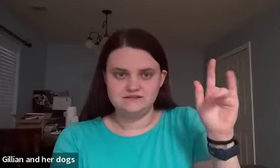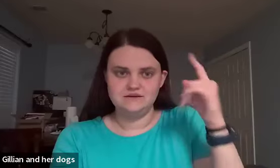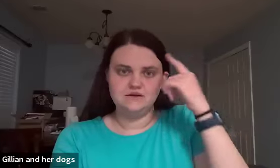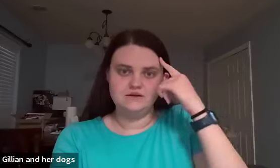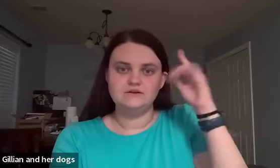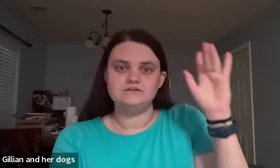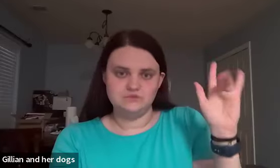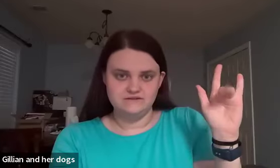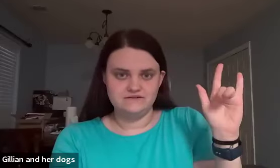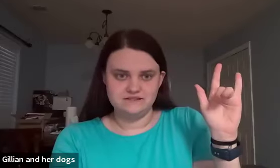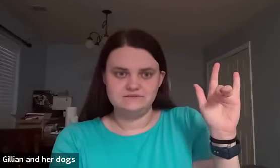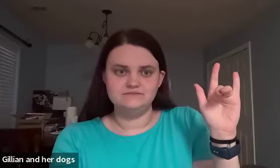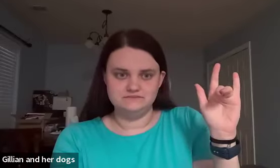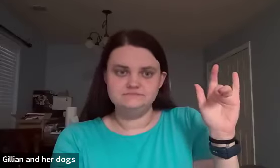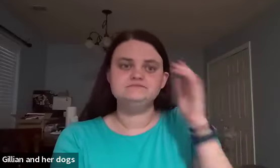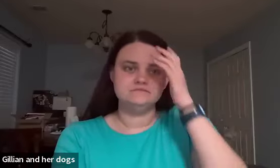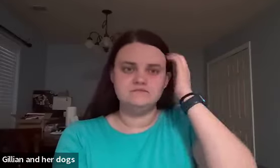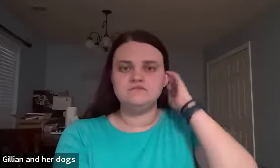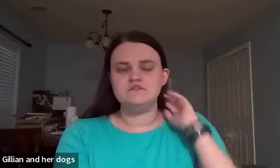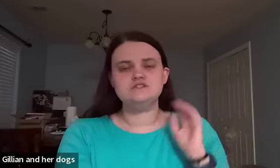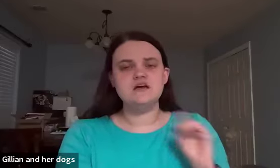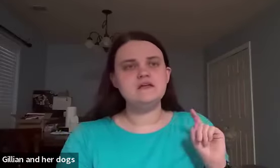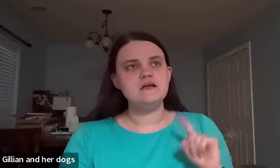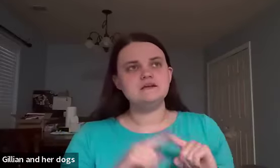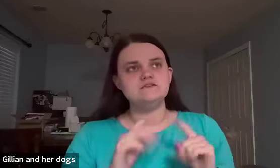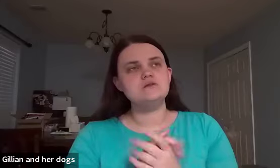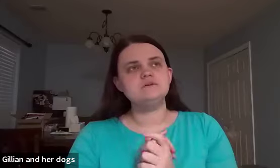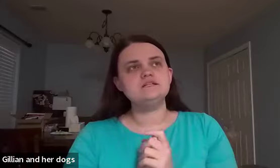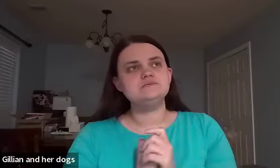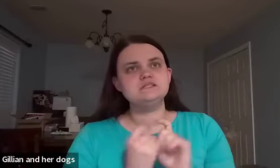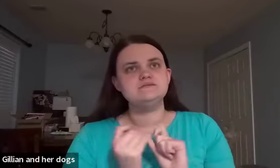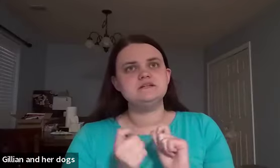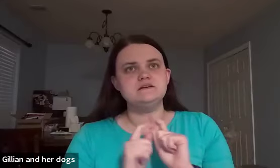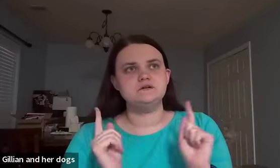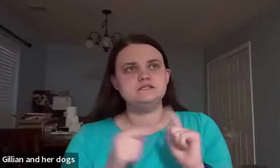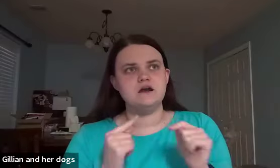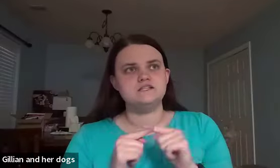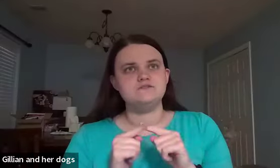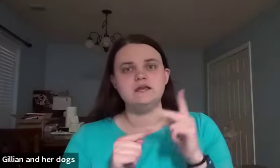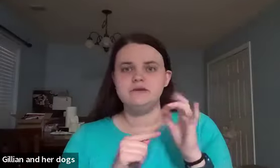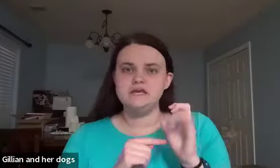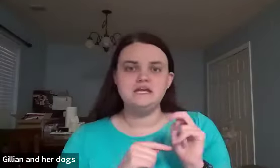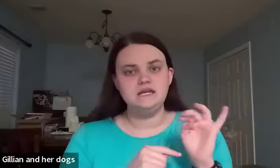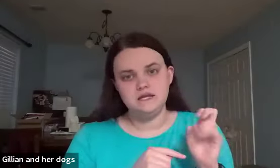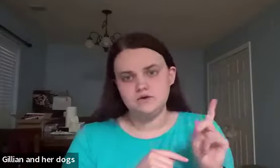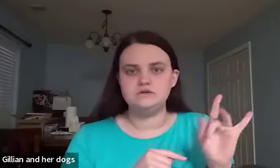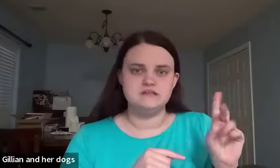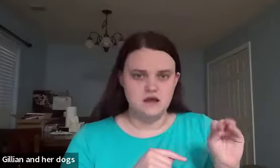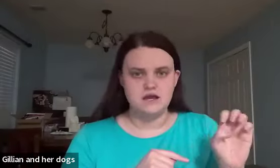cents, 25 cents. There's nothing like, there's not really specific different signs for like penny, nickel,